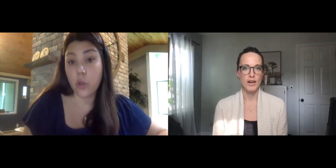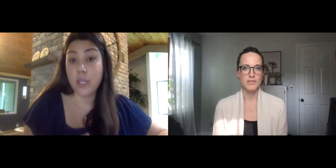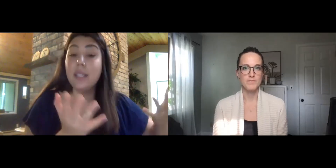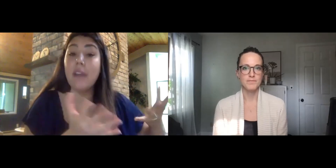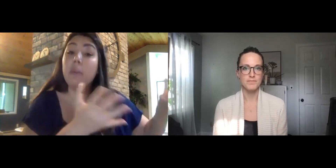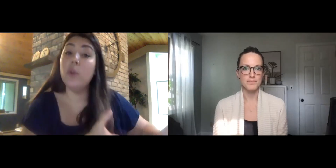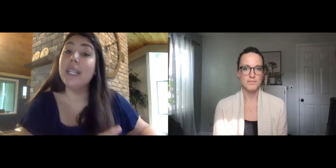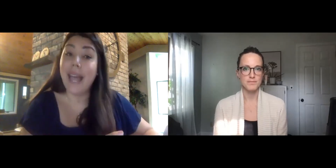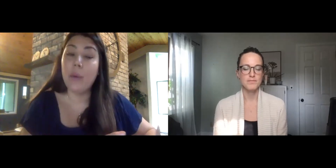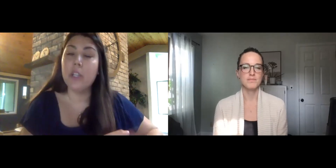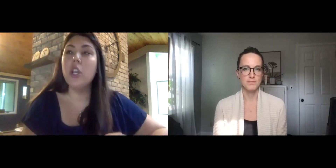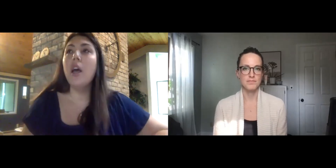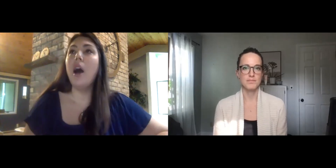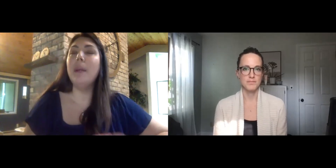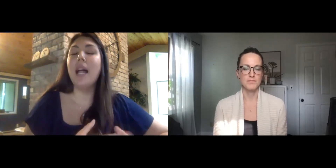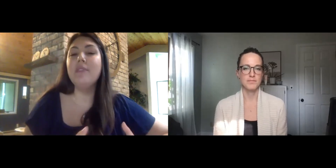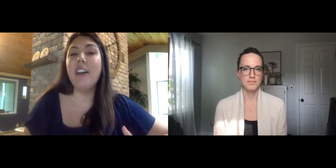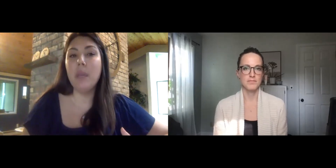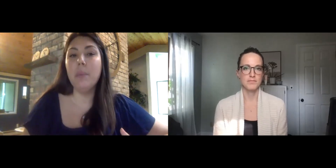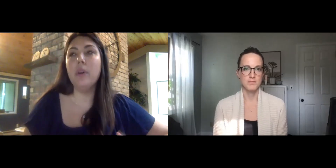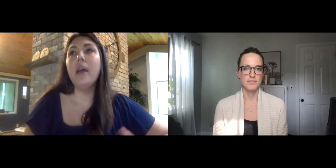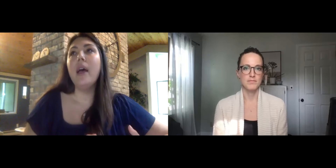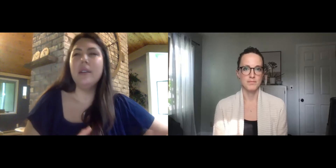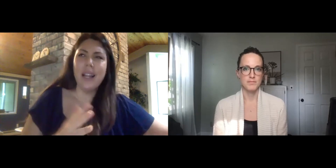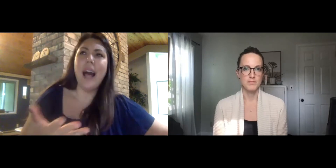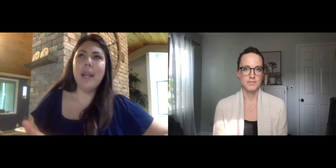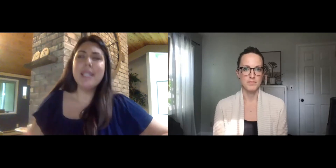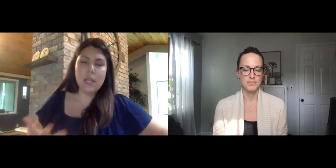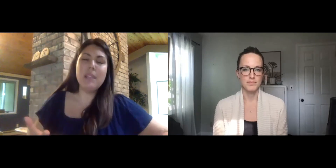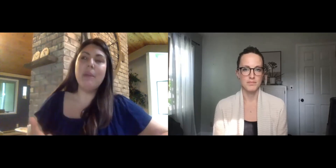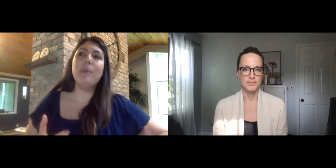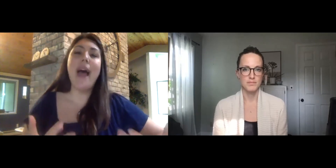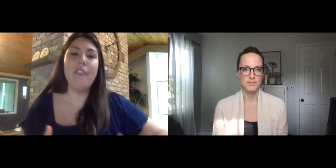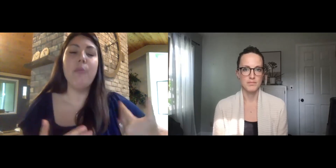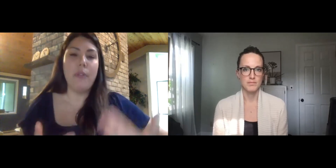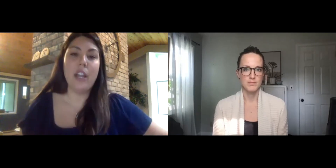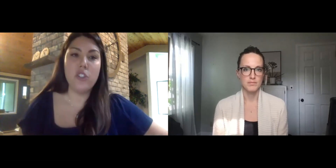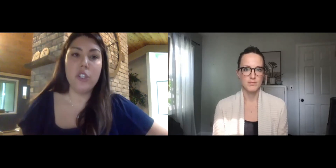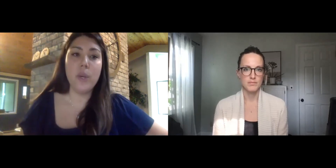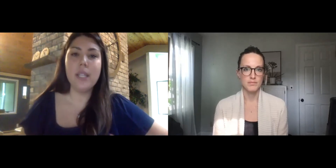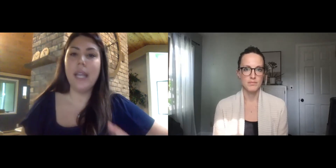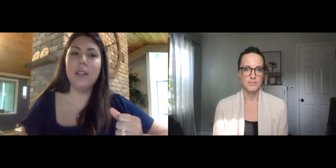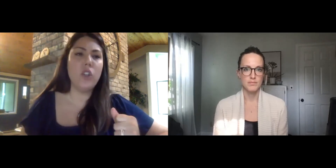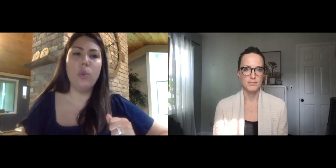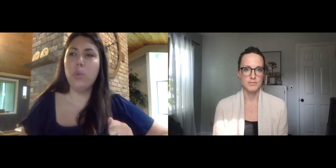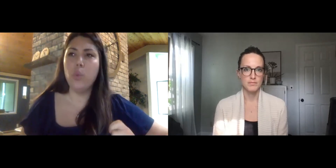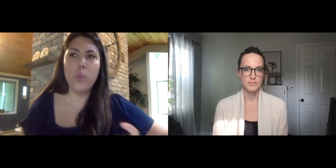just this is the deaf community's language. A lot of deaf people, not a lot, but I'd say some deaf people have brought that concern to us,